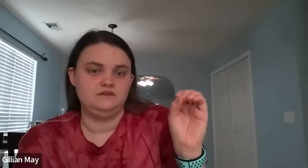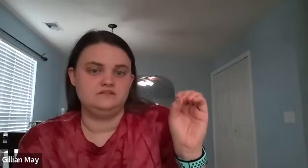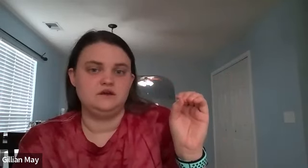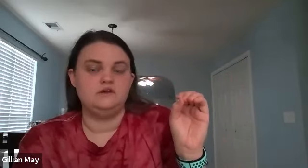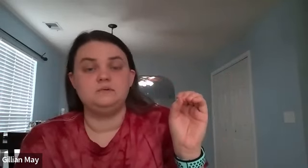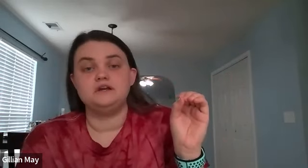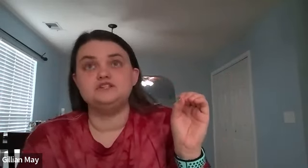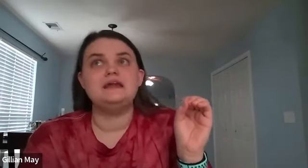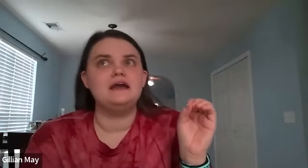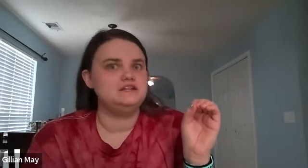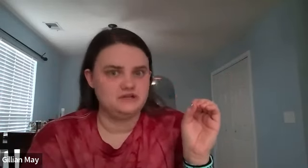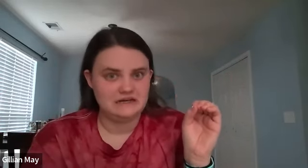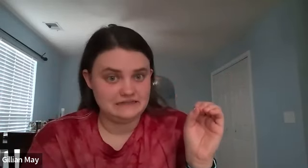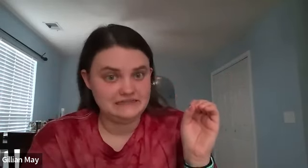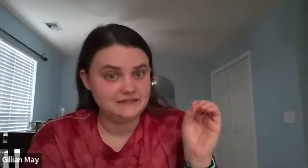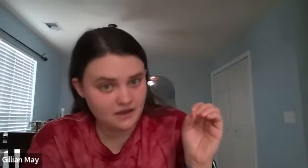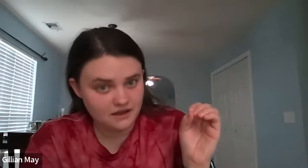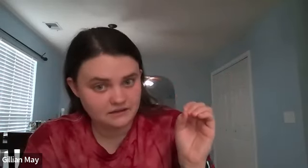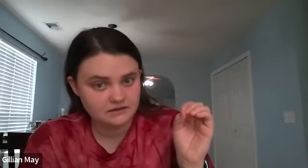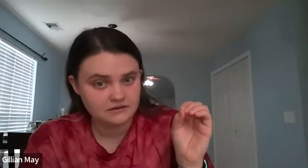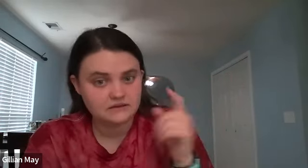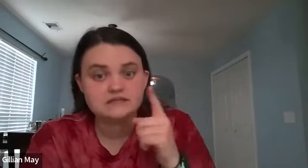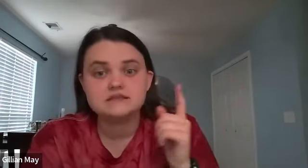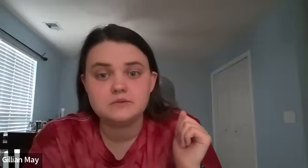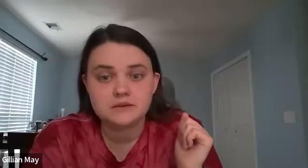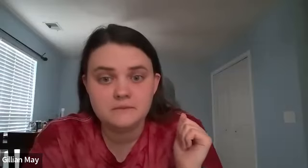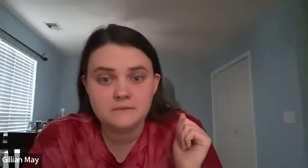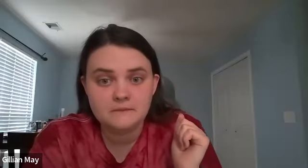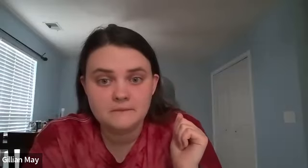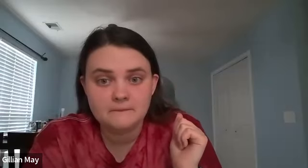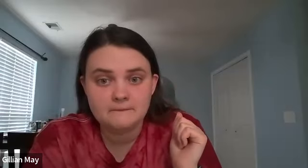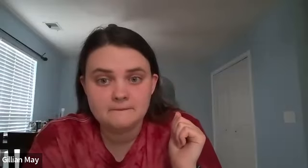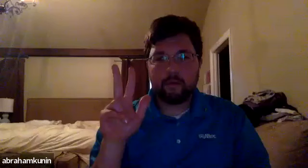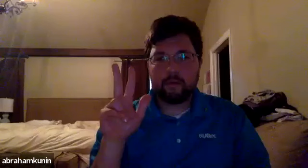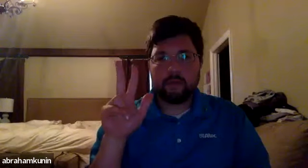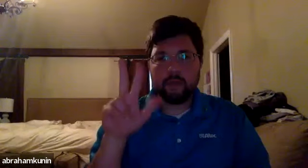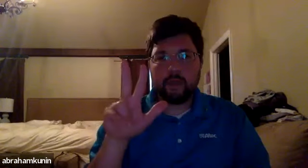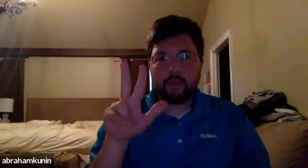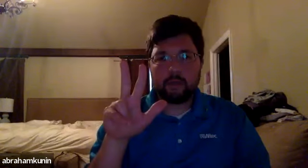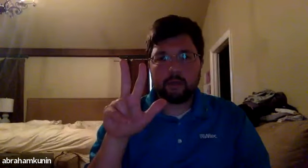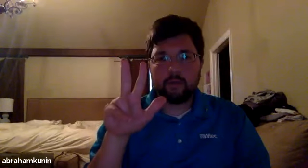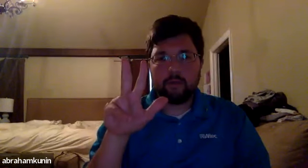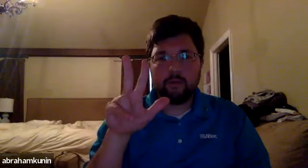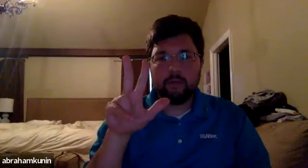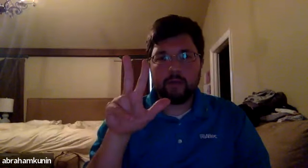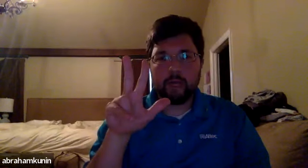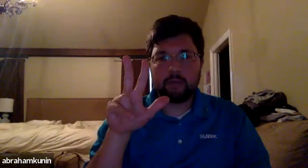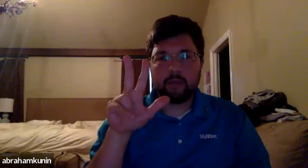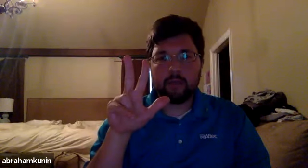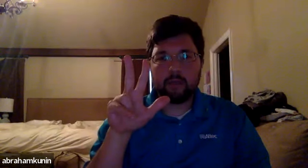So if we were going to do 999, yes, Abraham? When you did that, so you moved your hand slightly to